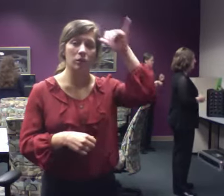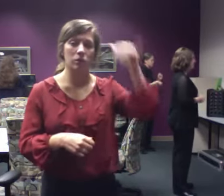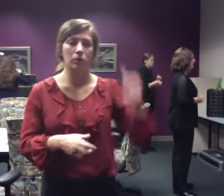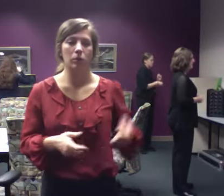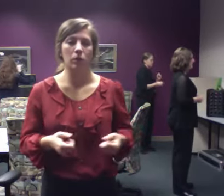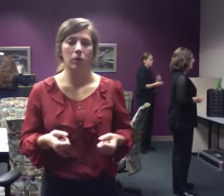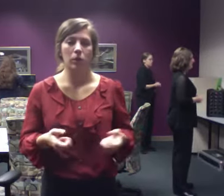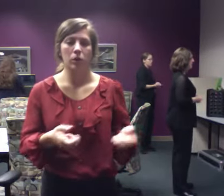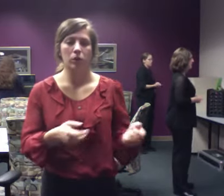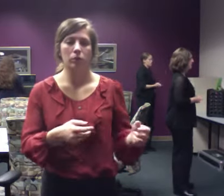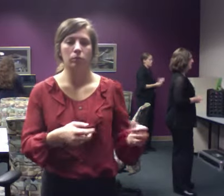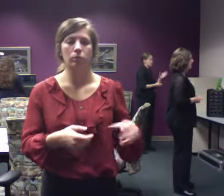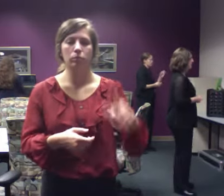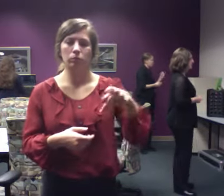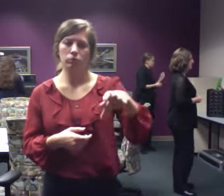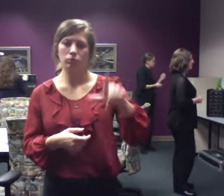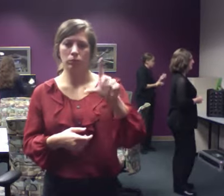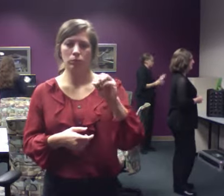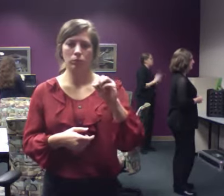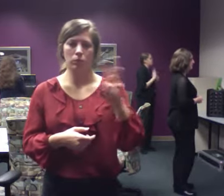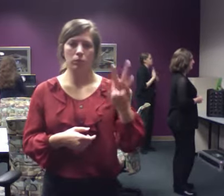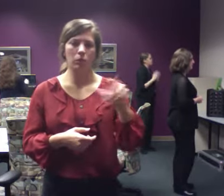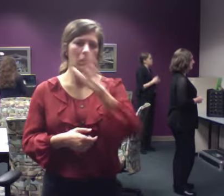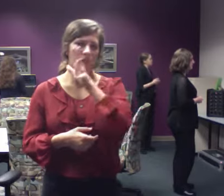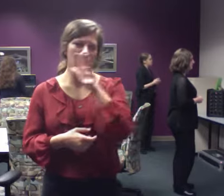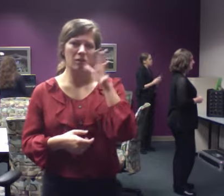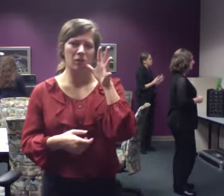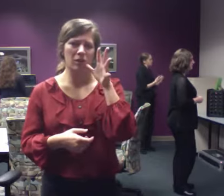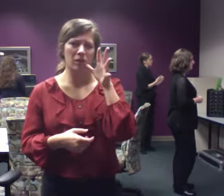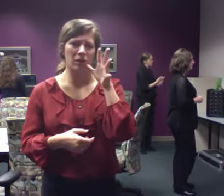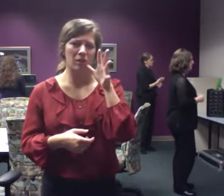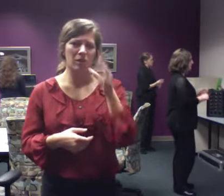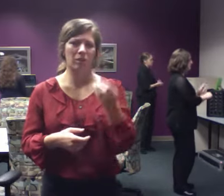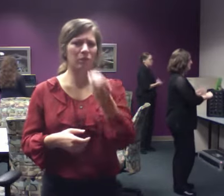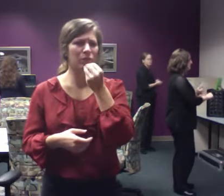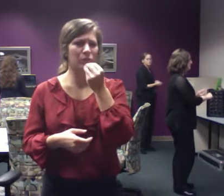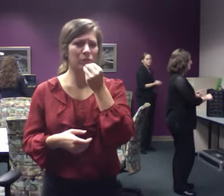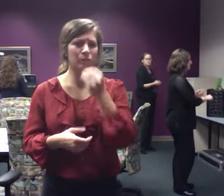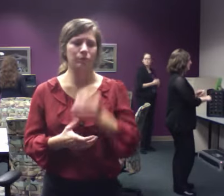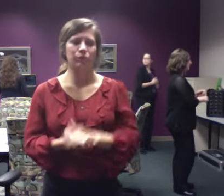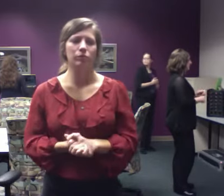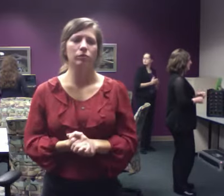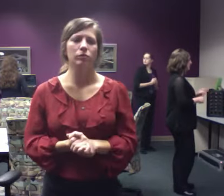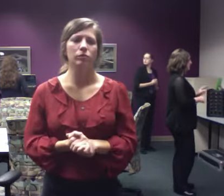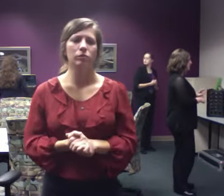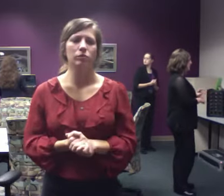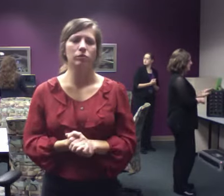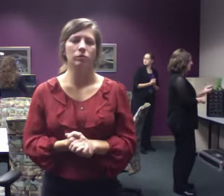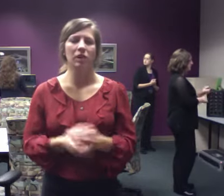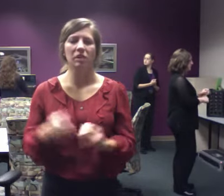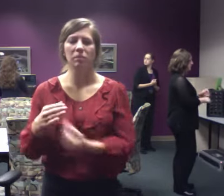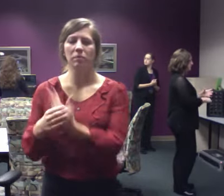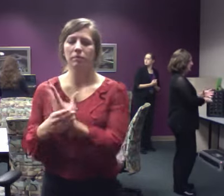for butchering and dairy, and sheep. There again, it was used for wool. It was used for a number of items, not so much for